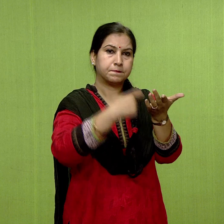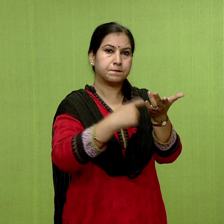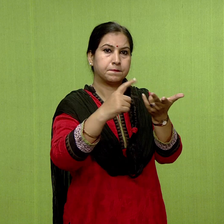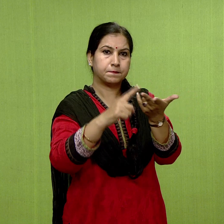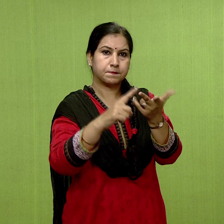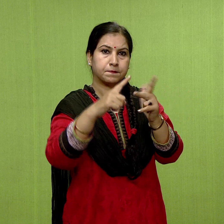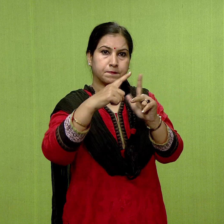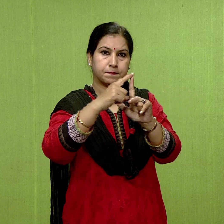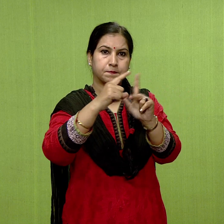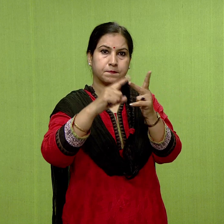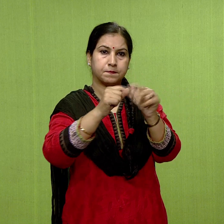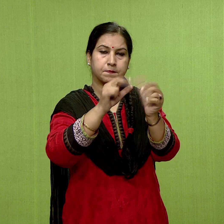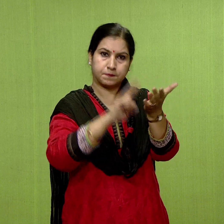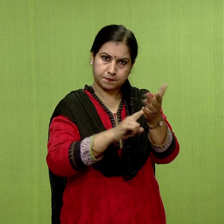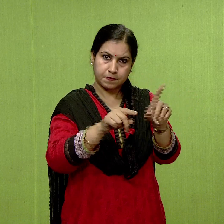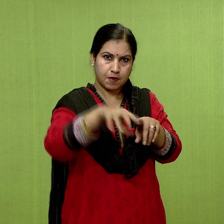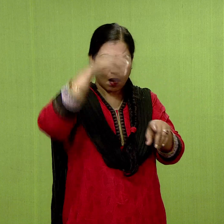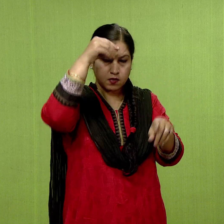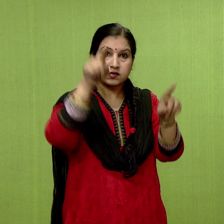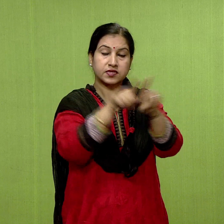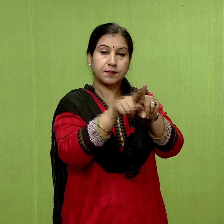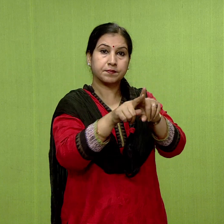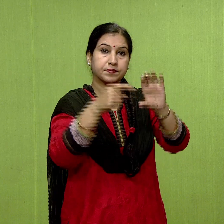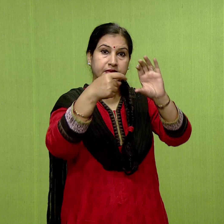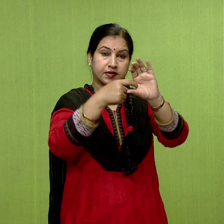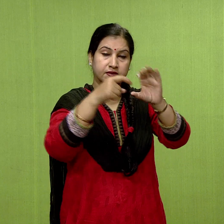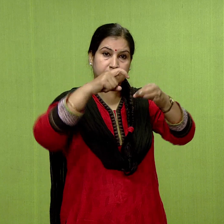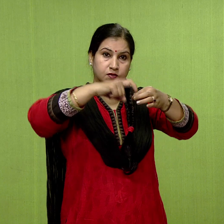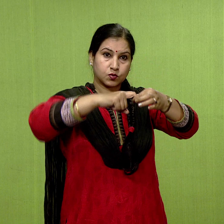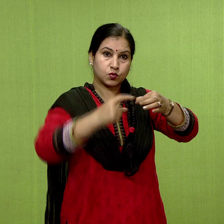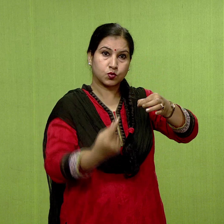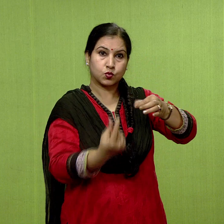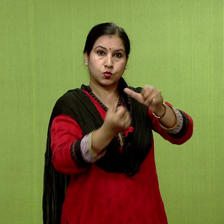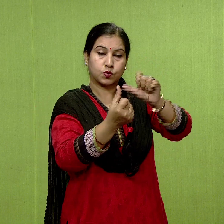and equator.